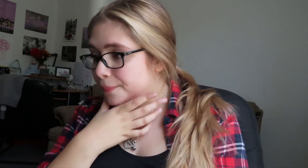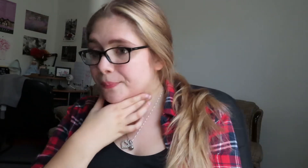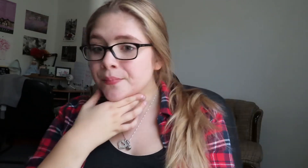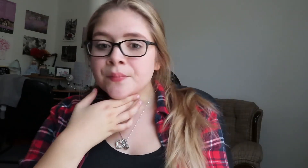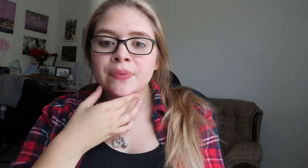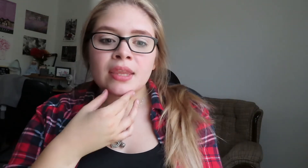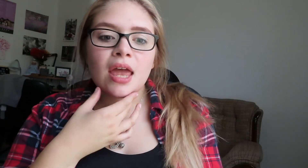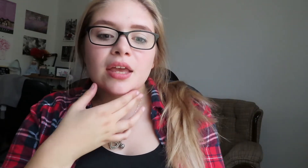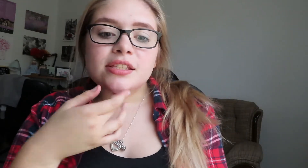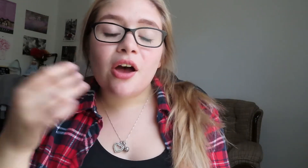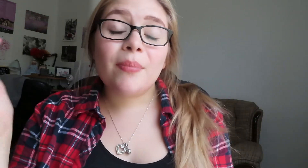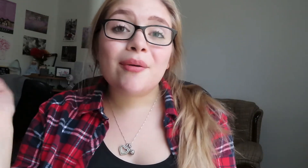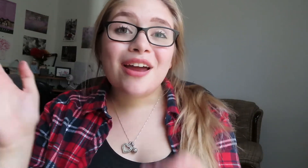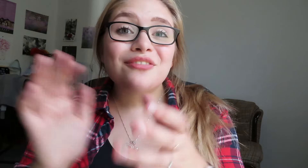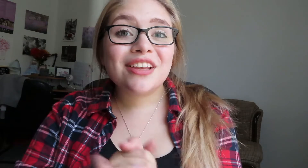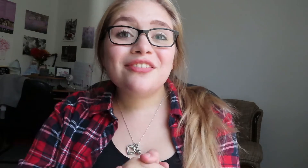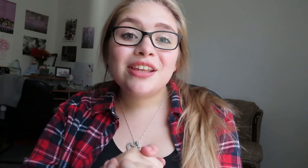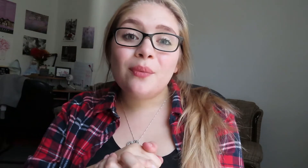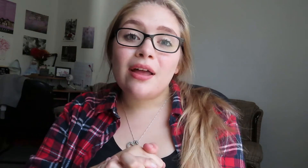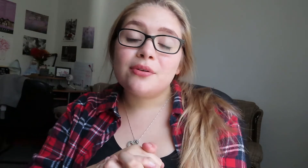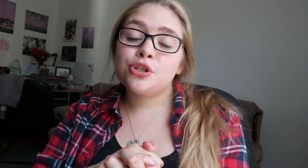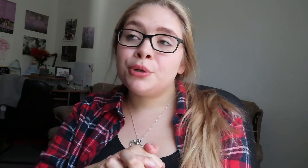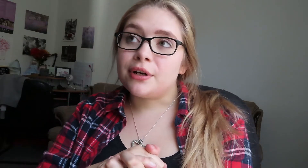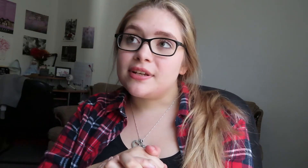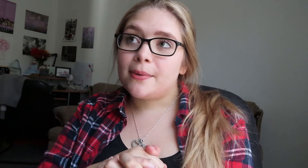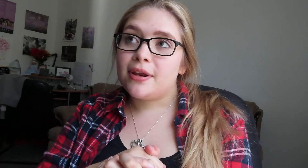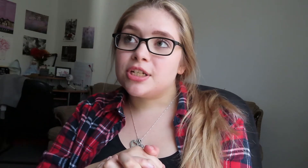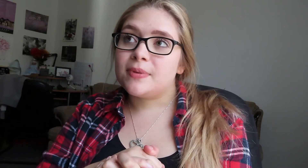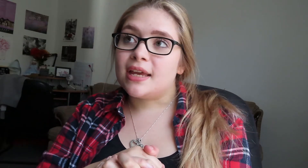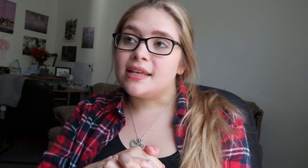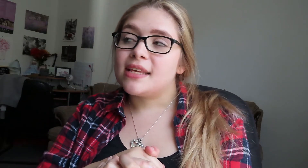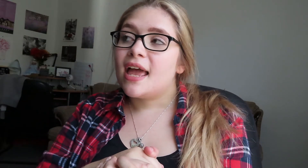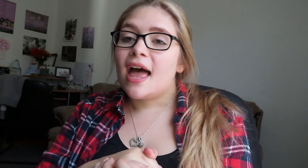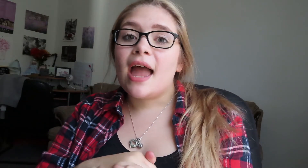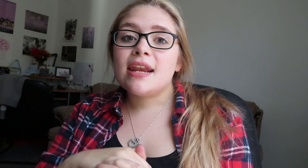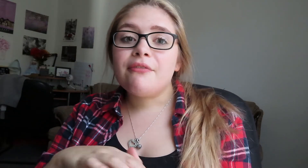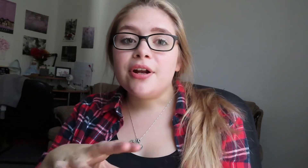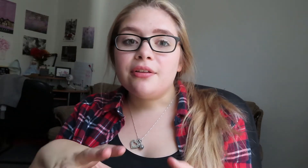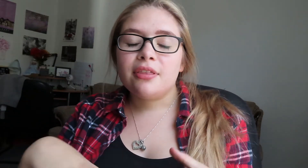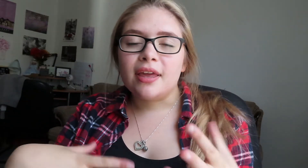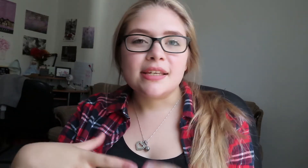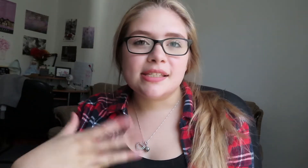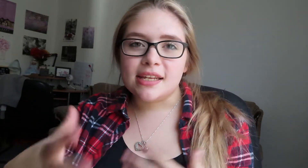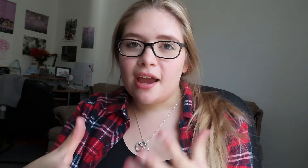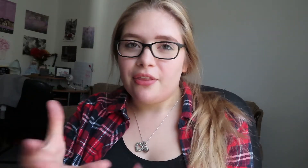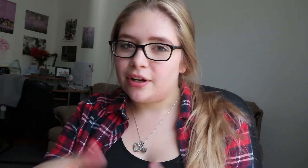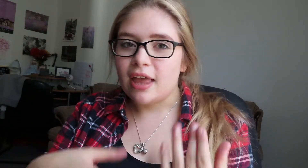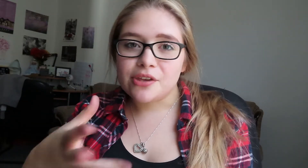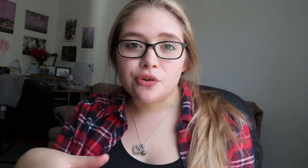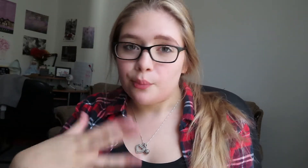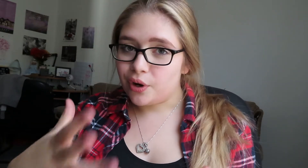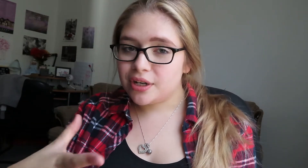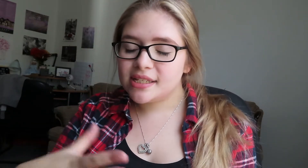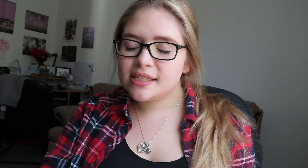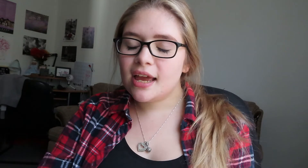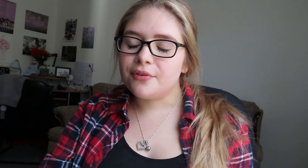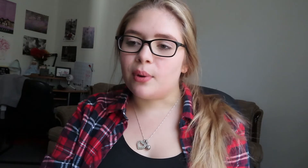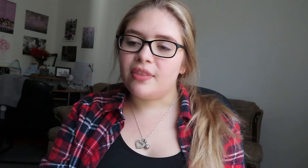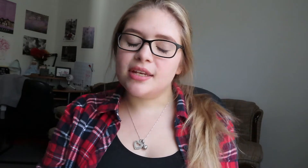so but it went really really well i was super nervous about it just because i had never like seen how their classroom works and stuff and what they